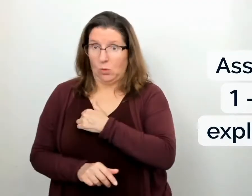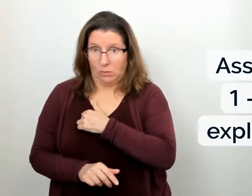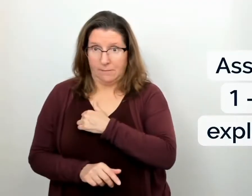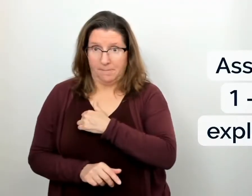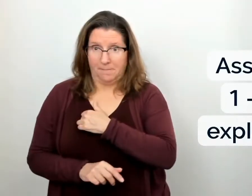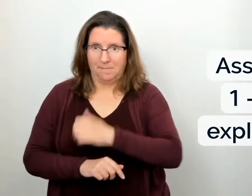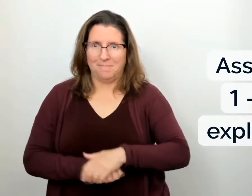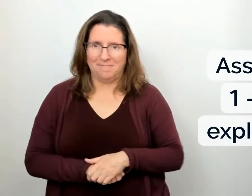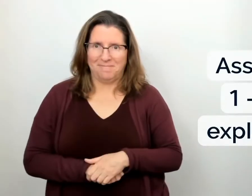regard.